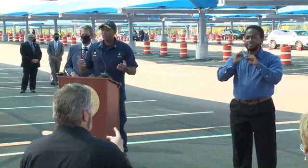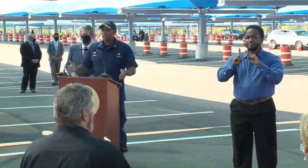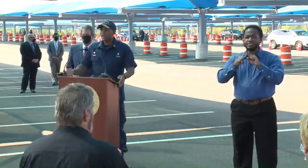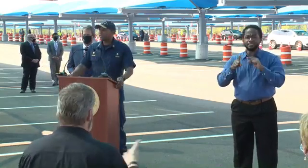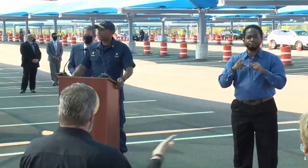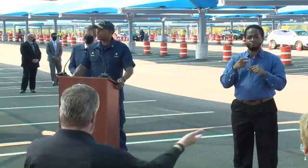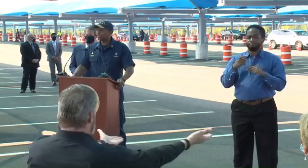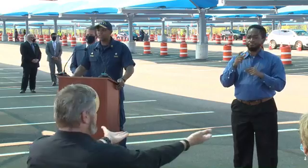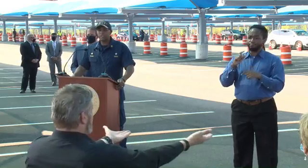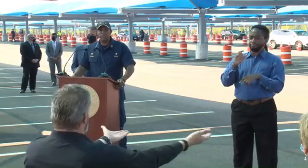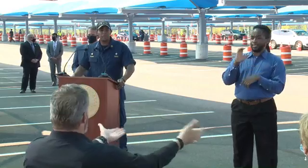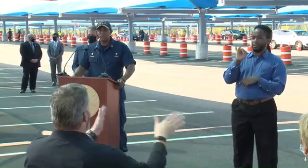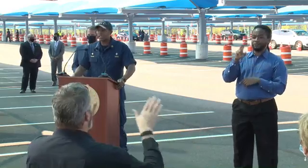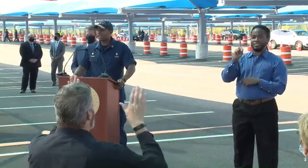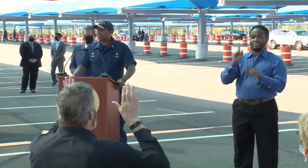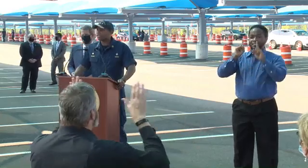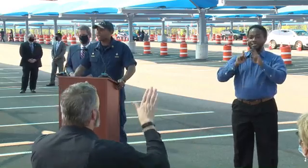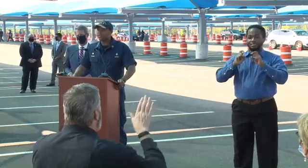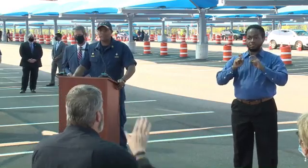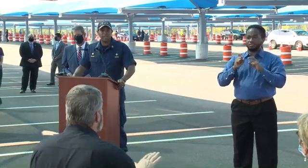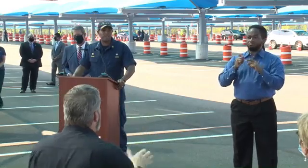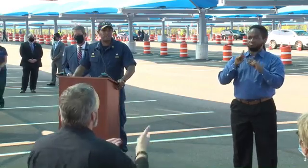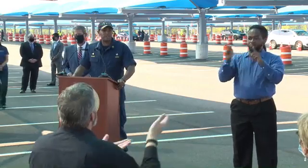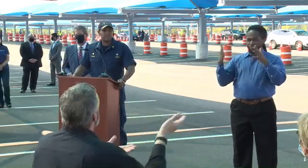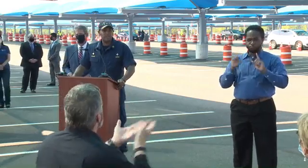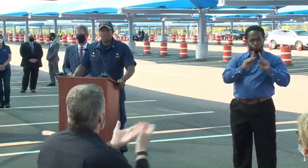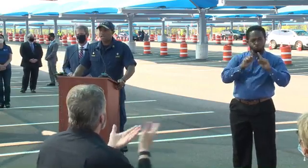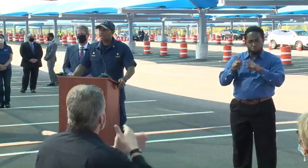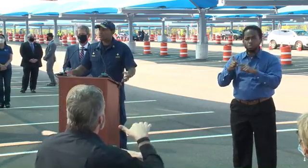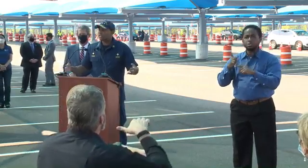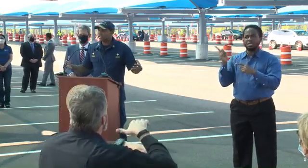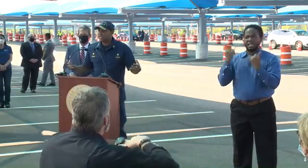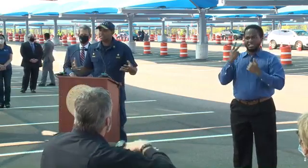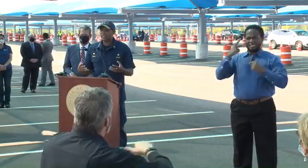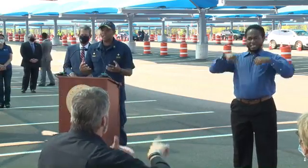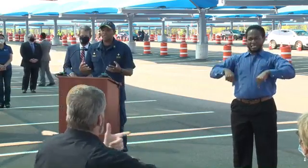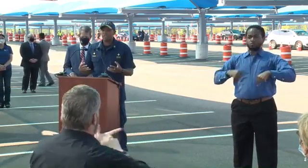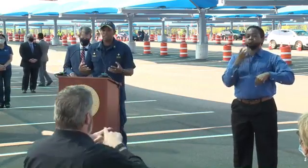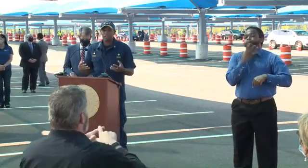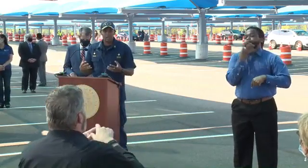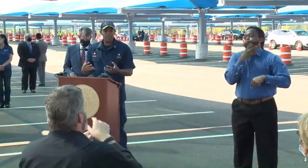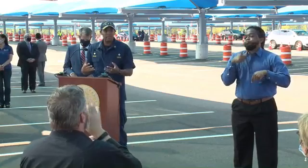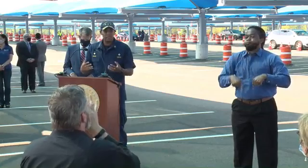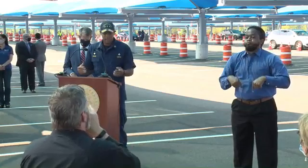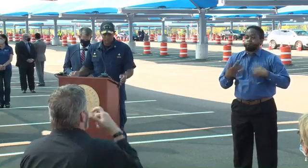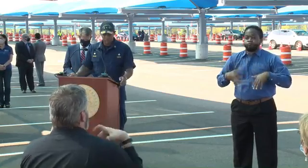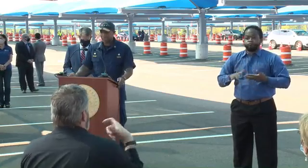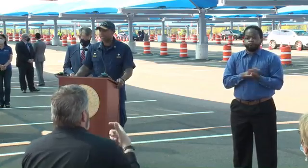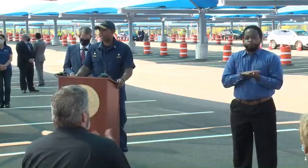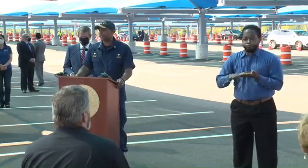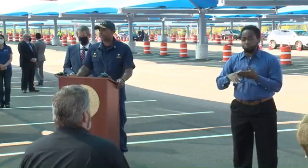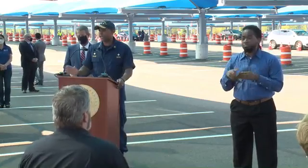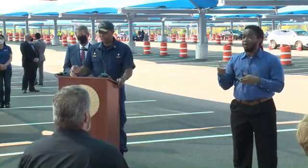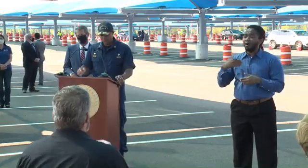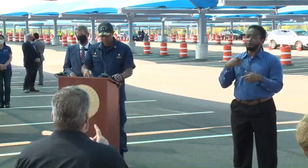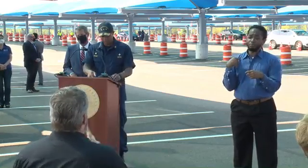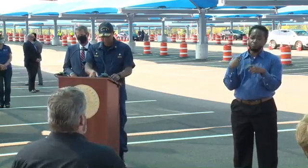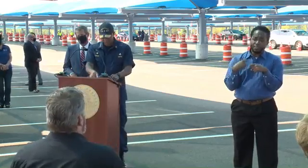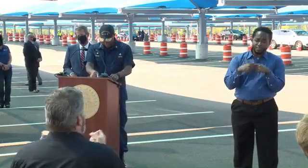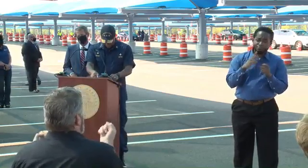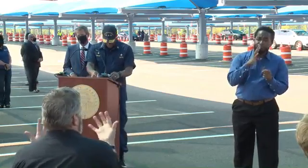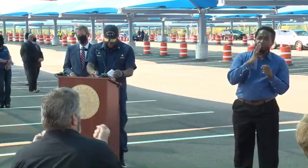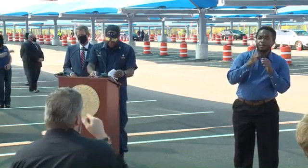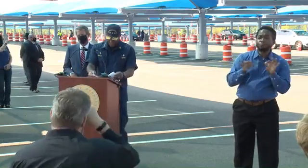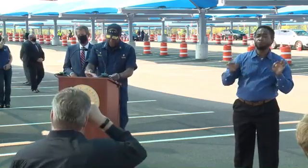lanes. There are services available in English and in Spanish. You can easily come in and quickly get tested. And I know there